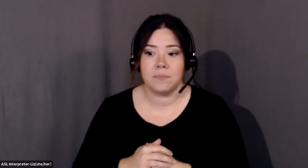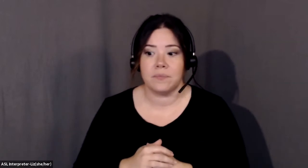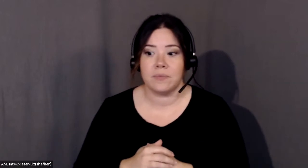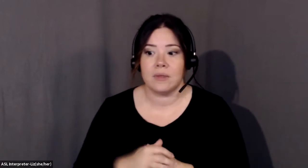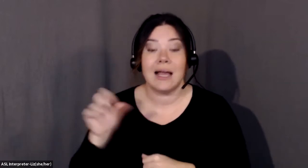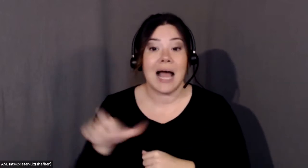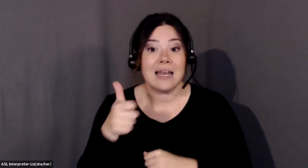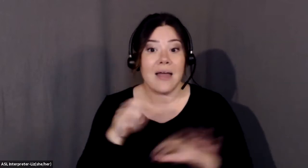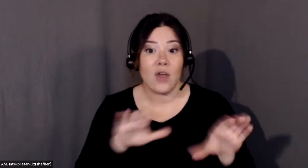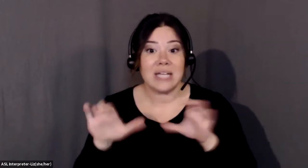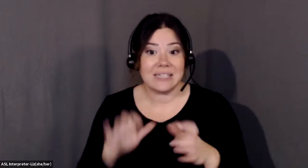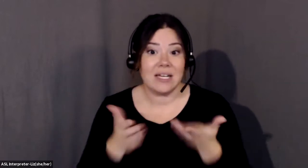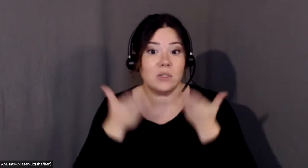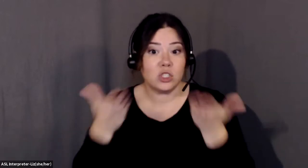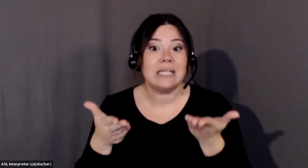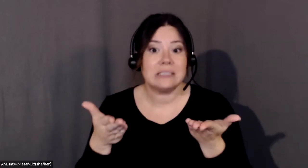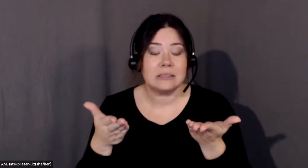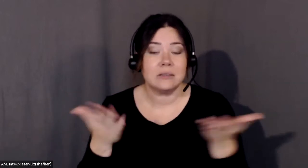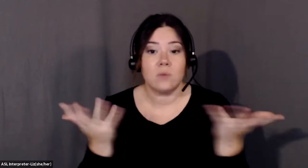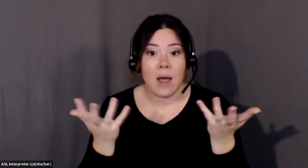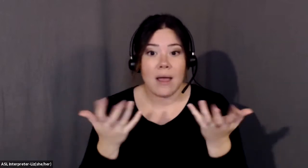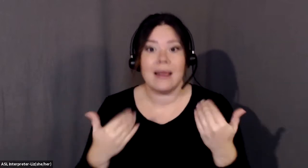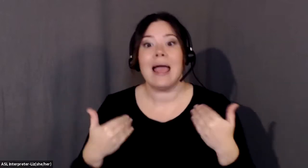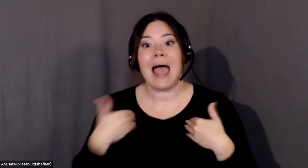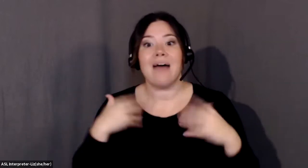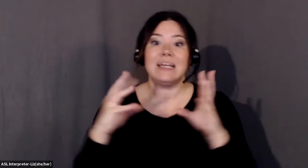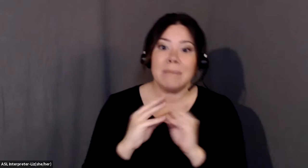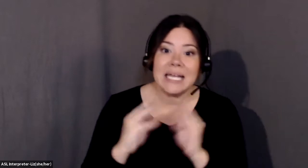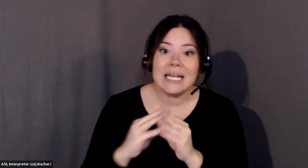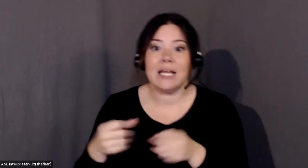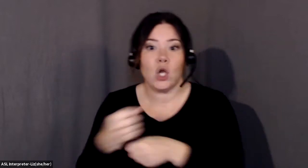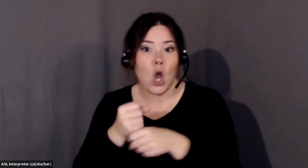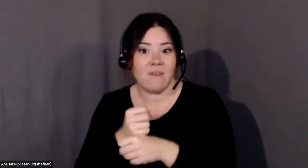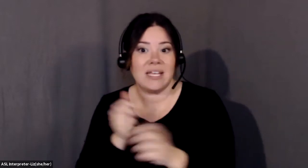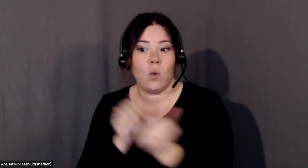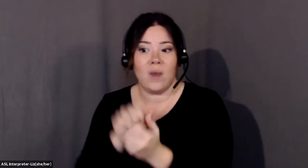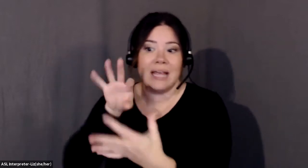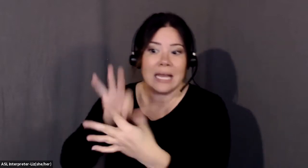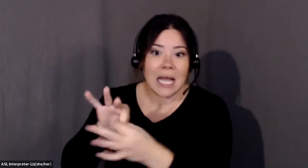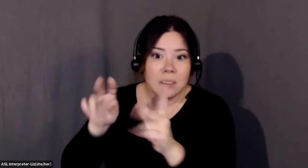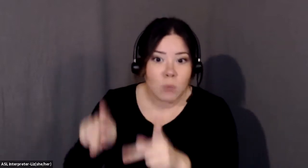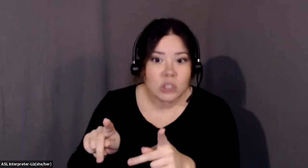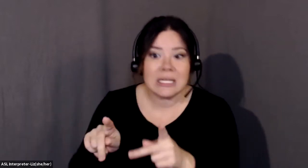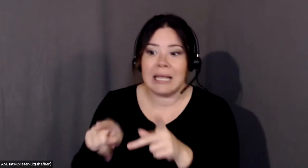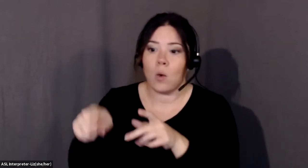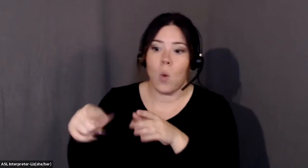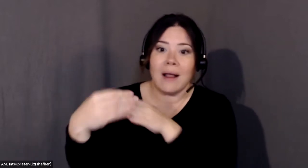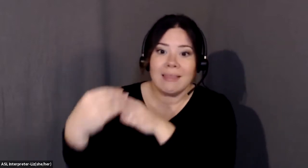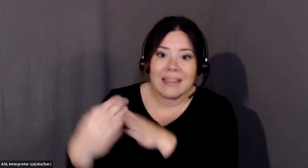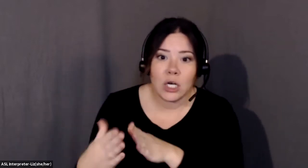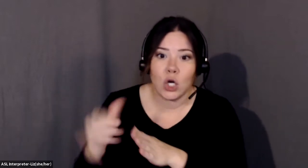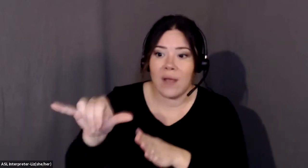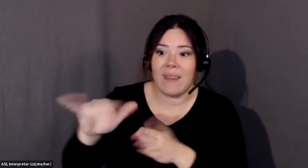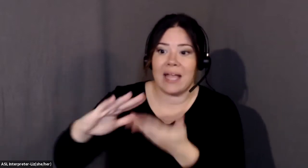we suggested was having a meeting or a coffee with a connected person or connected leaders in that